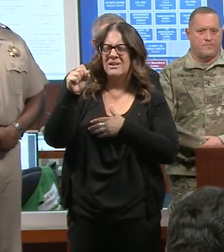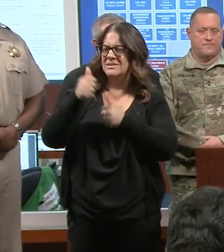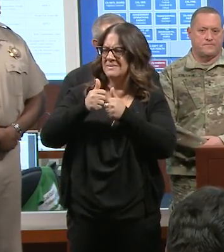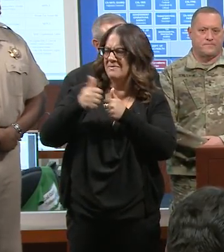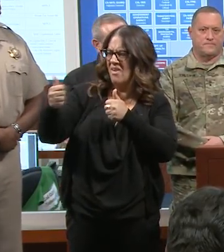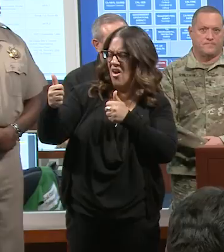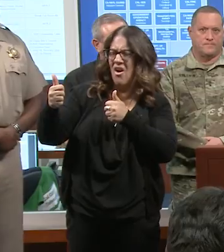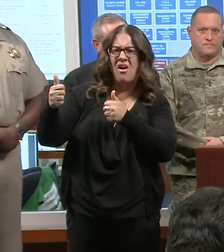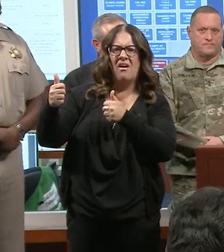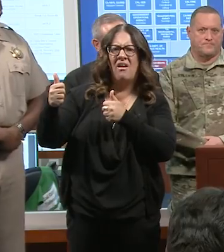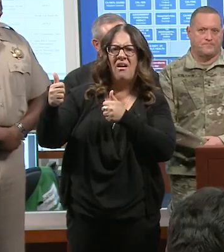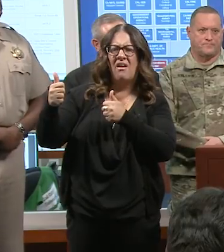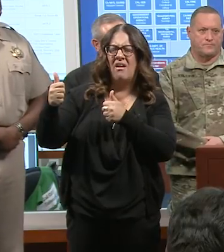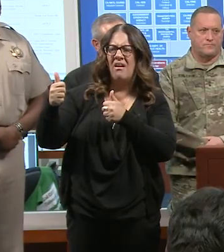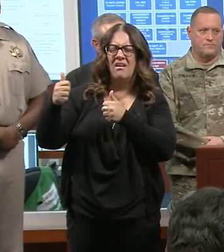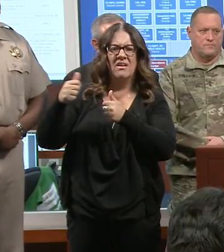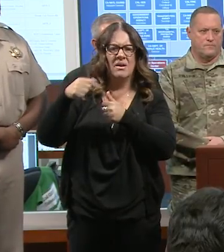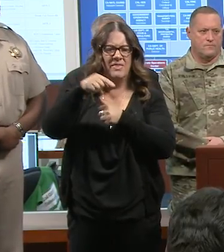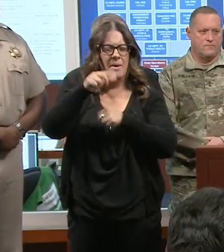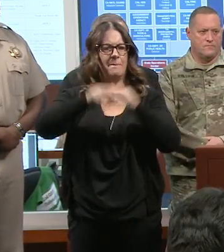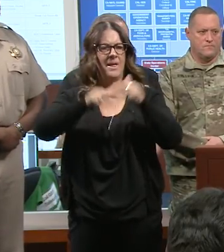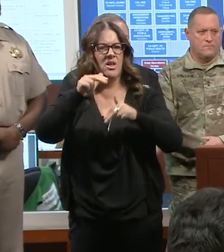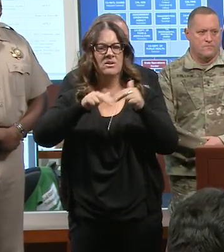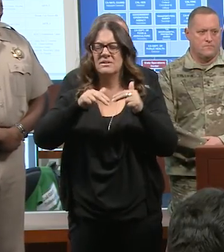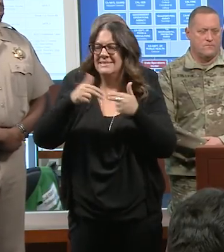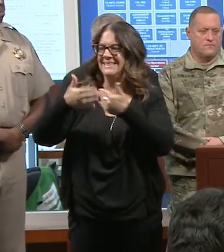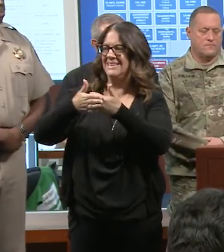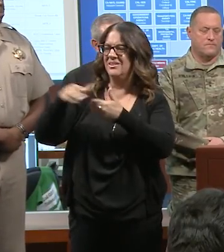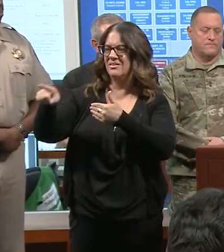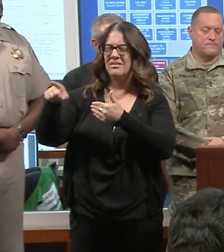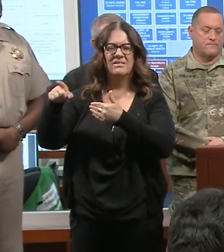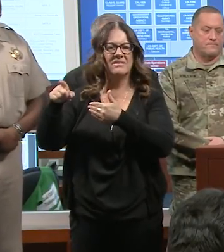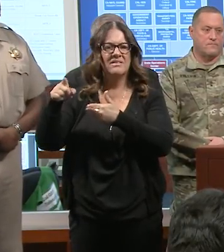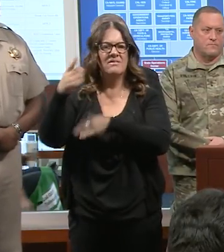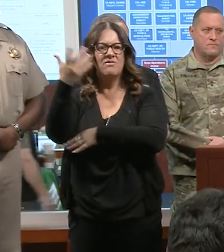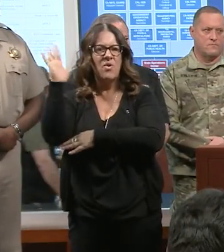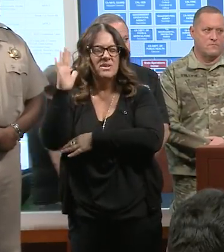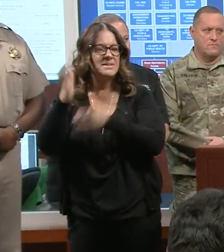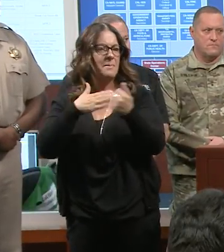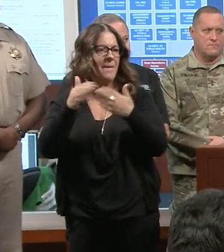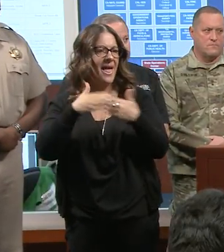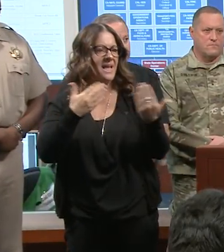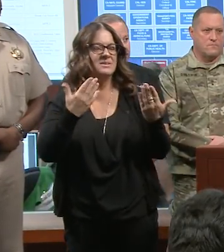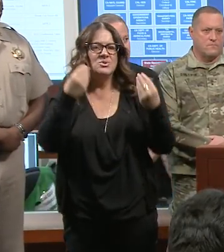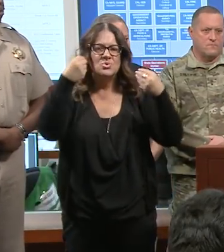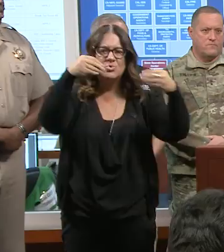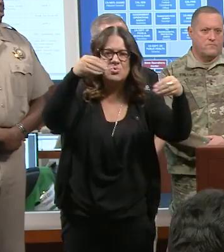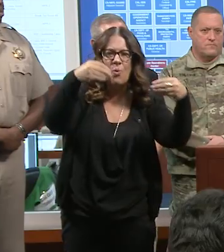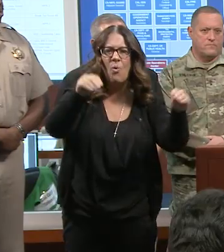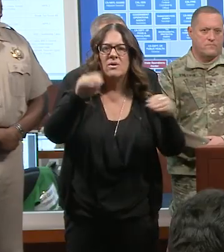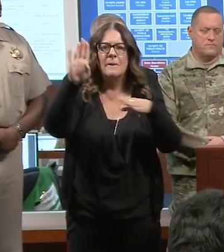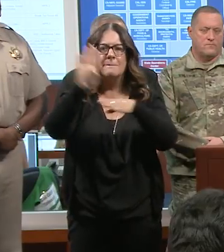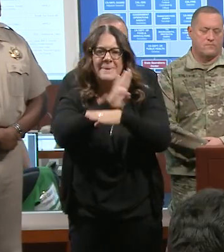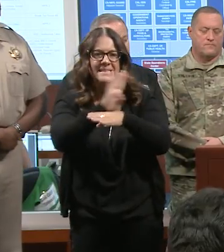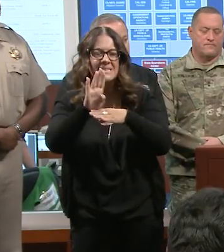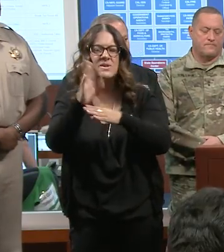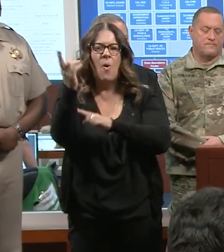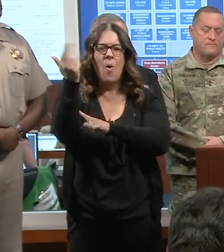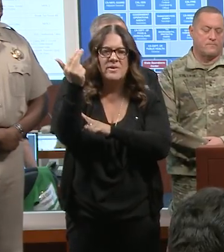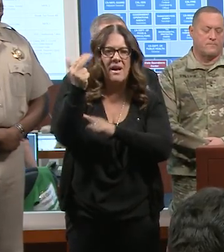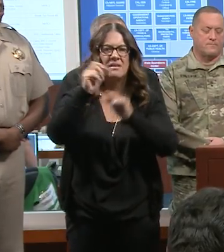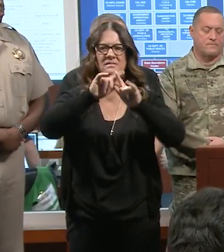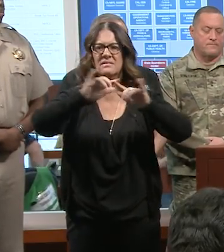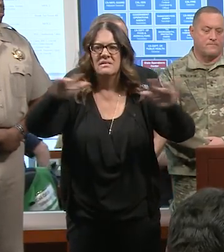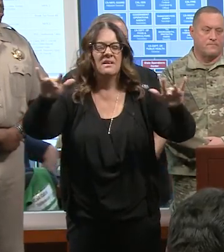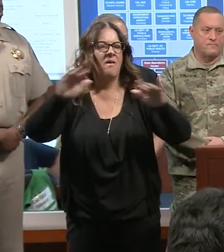communities away from the wildlands, box stores, buildings, hotels, homes, all of it. These are the kinds of